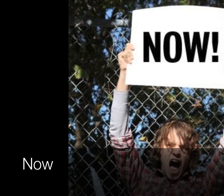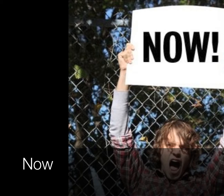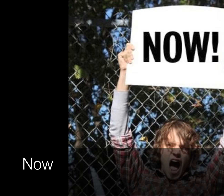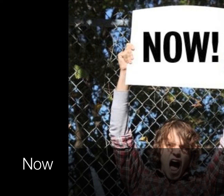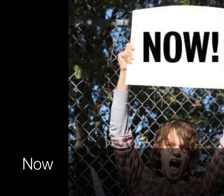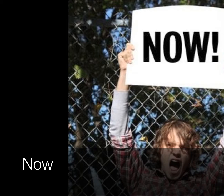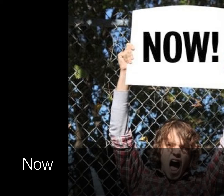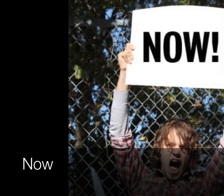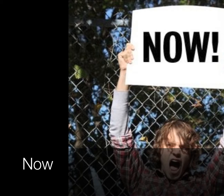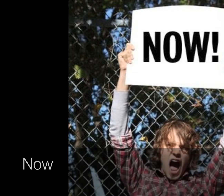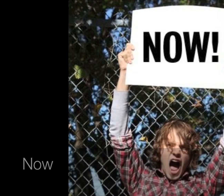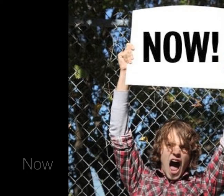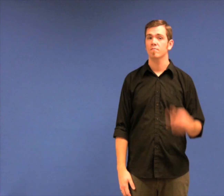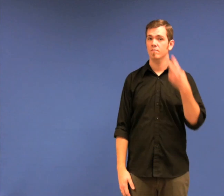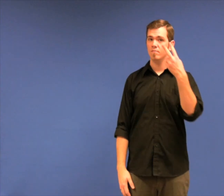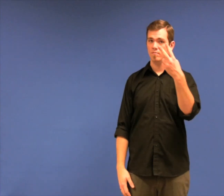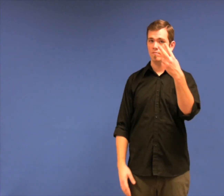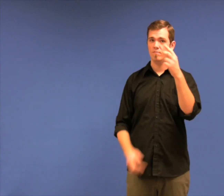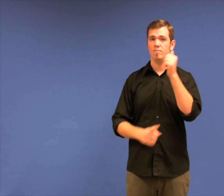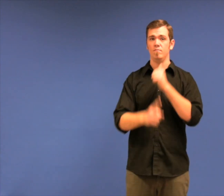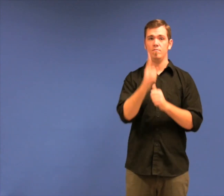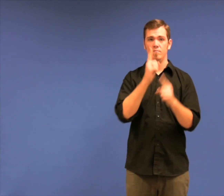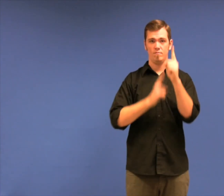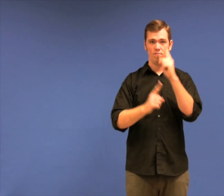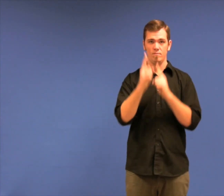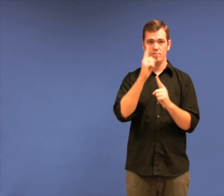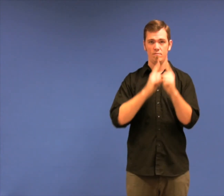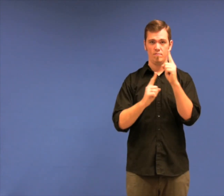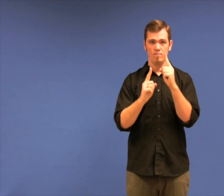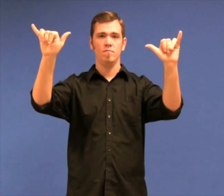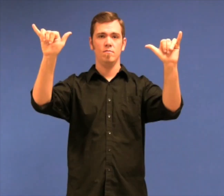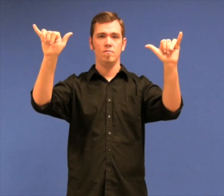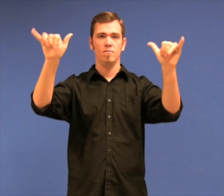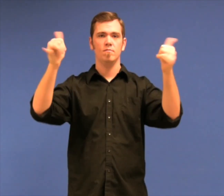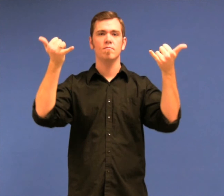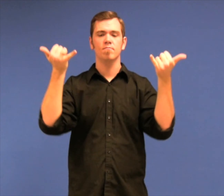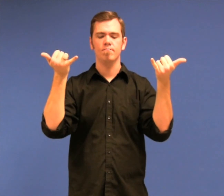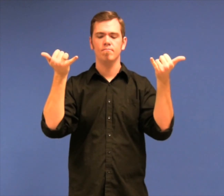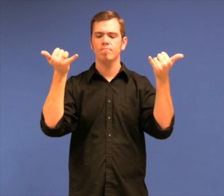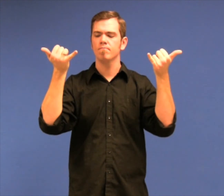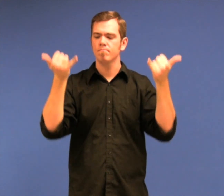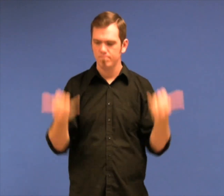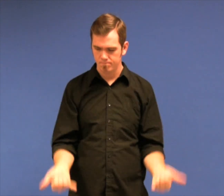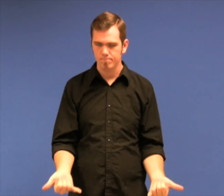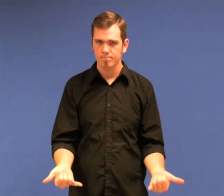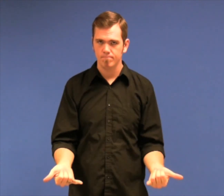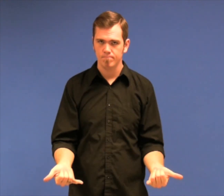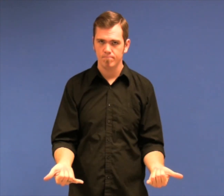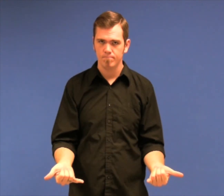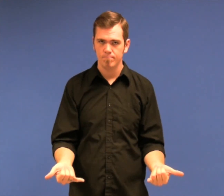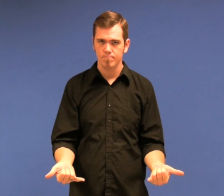now. There are two signs for now. It's just the hand shape that changes. The first one's a Y hand and it comes straight down.